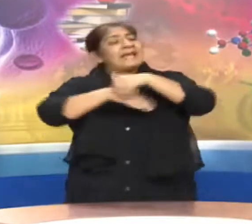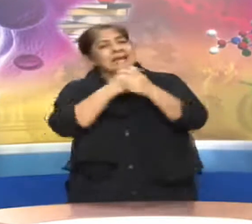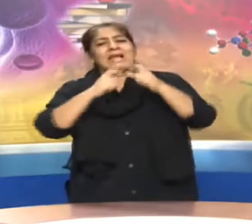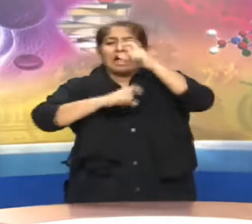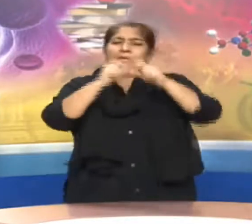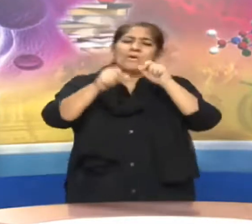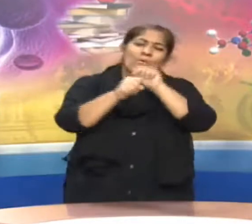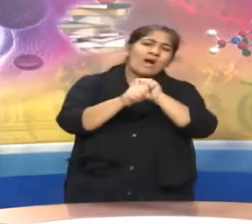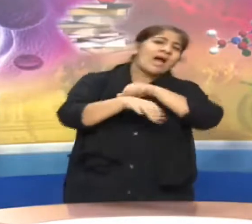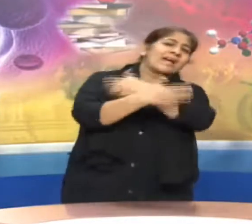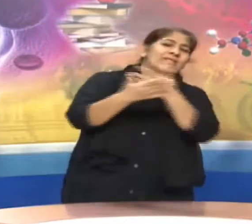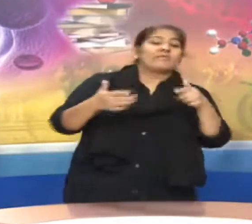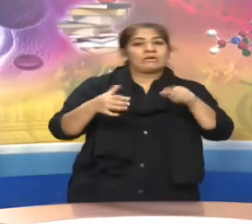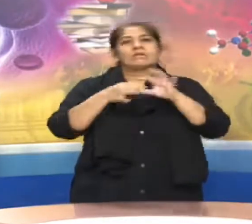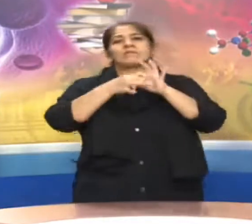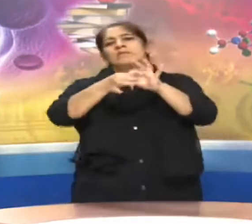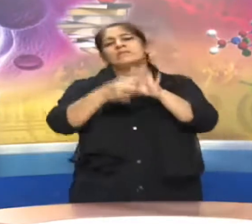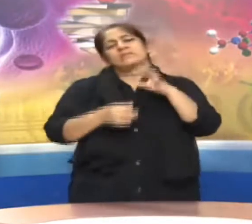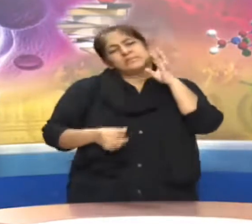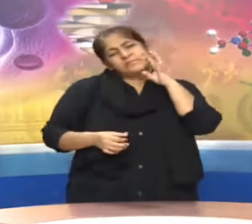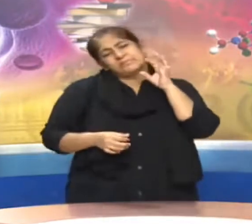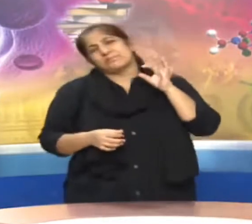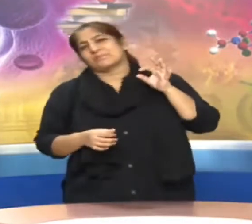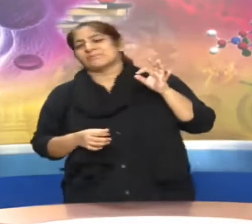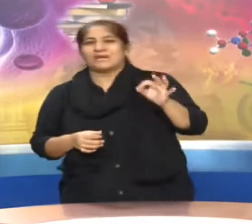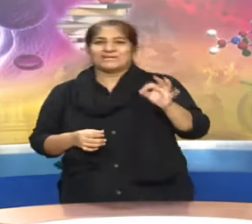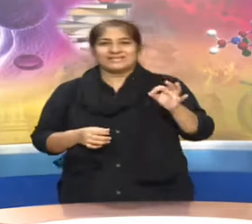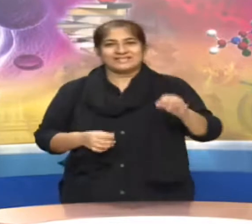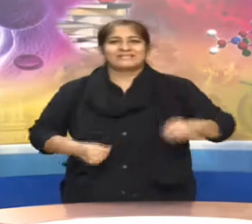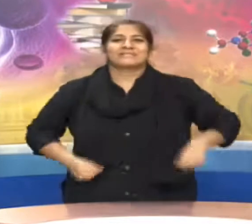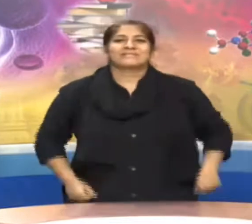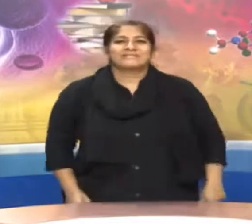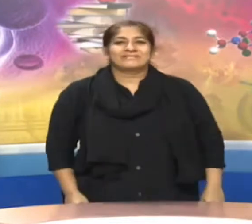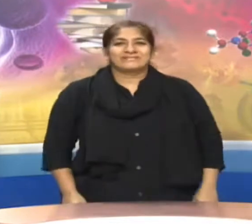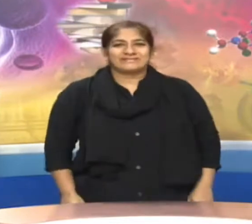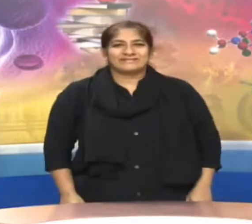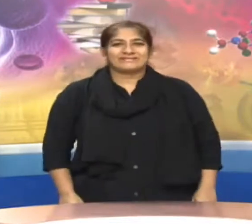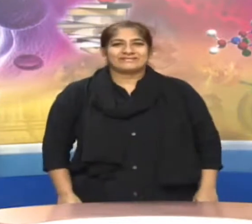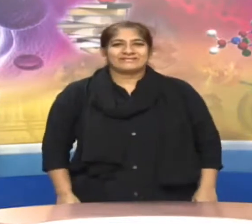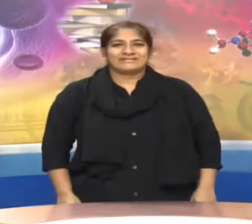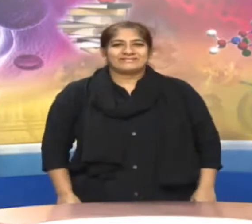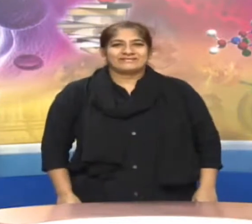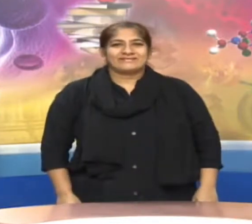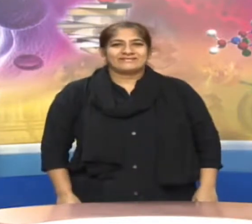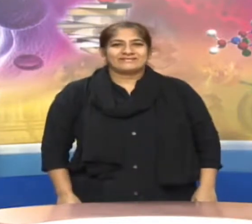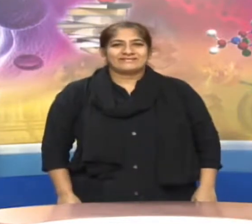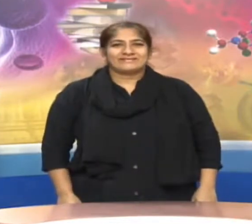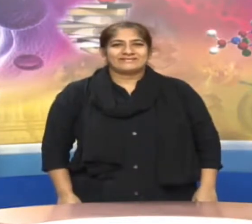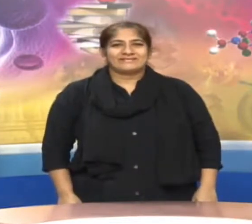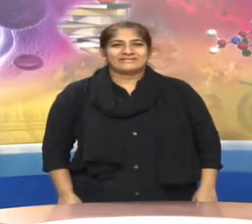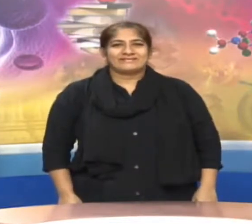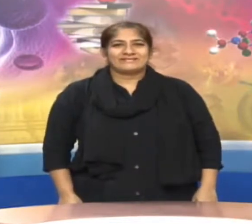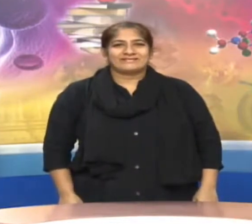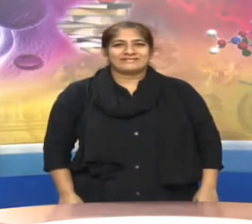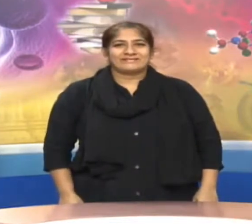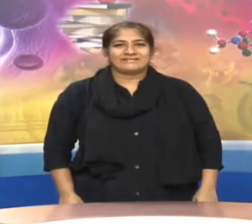better plantation and flowers and everything. So that coordination is really important.